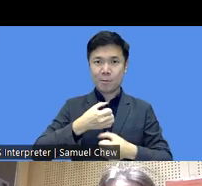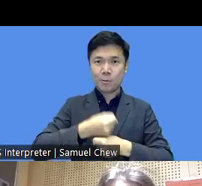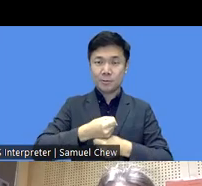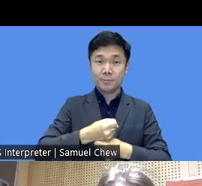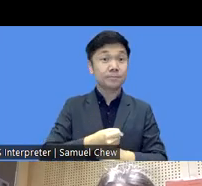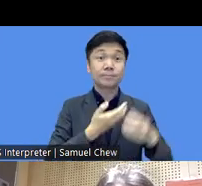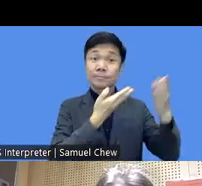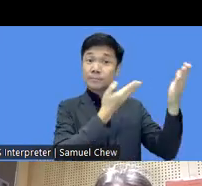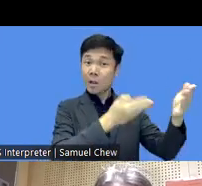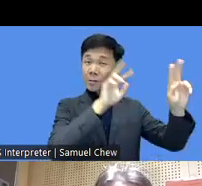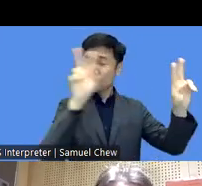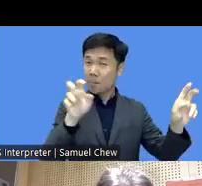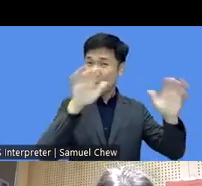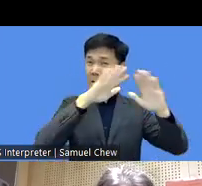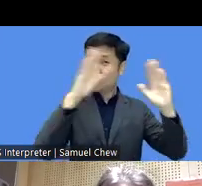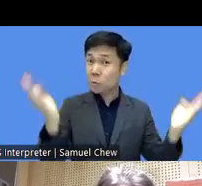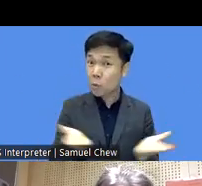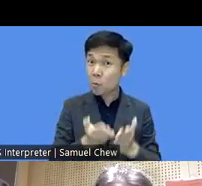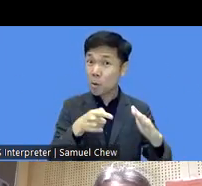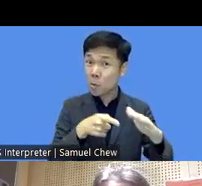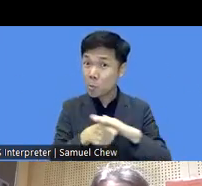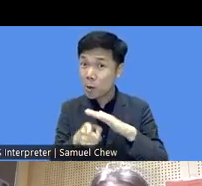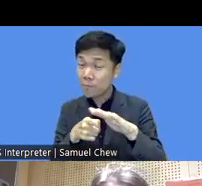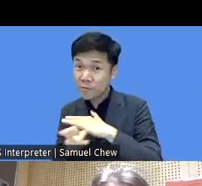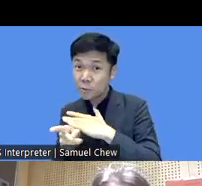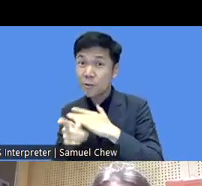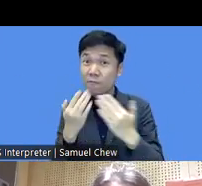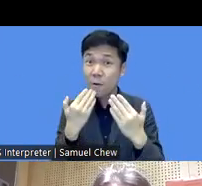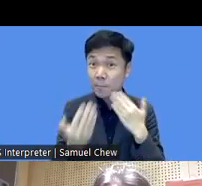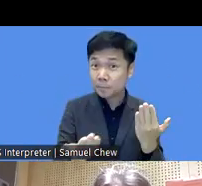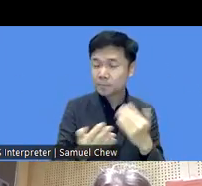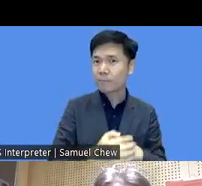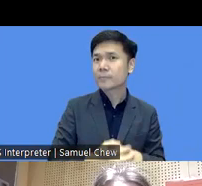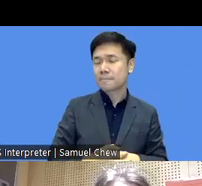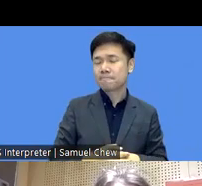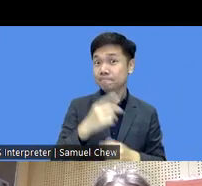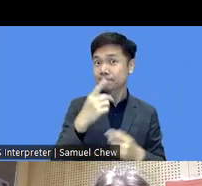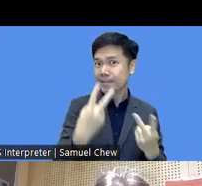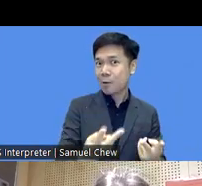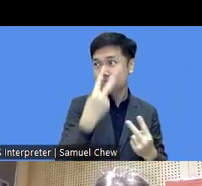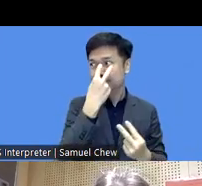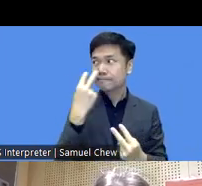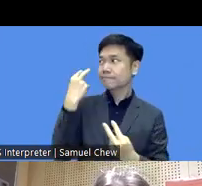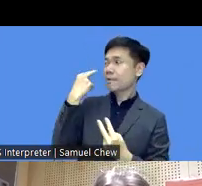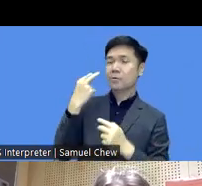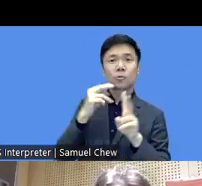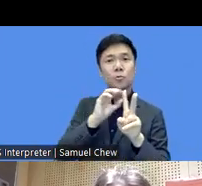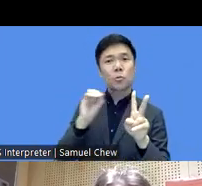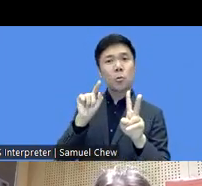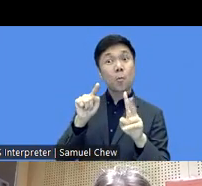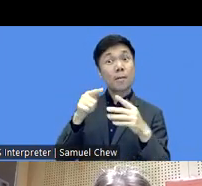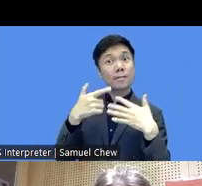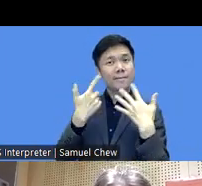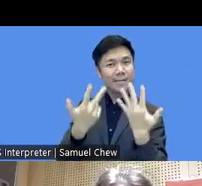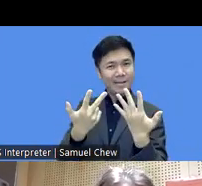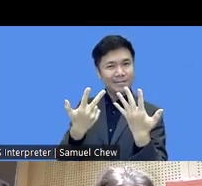just like to take you back to 2018 to the Global Compact on Refugees. So Ricardo, if you could go to the first slide,